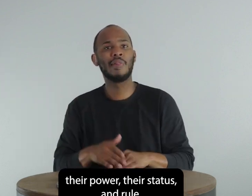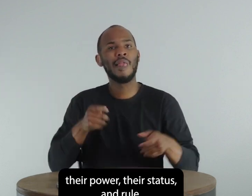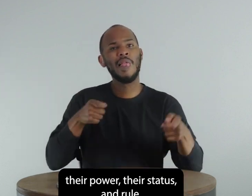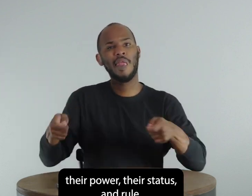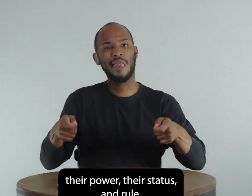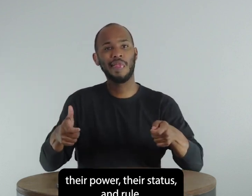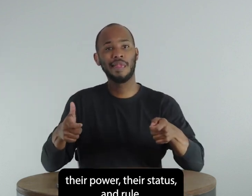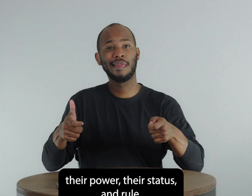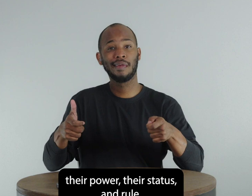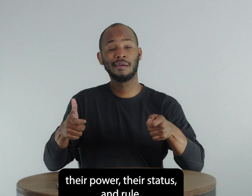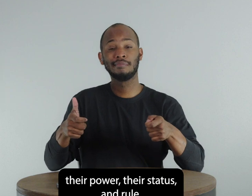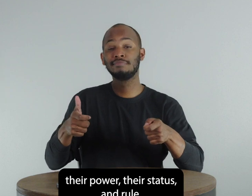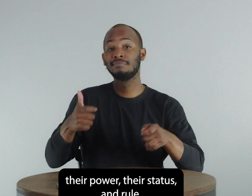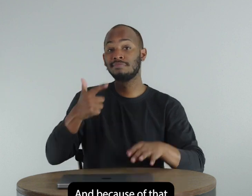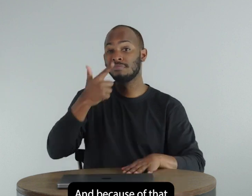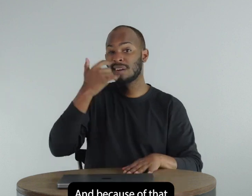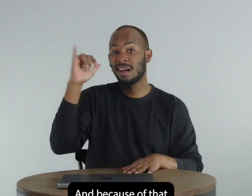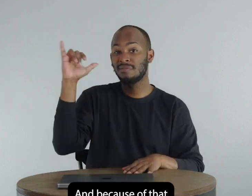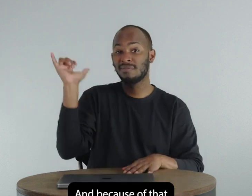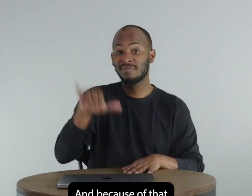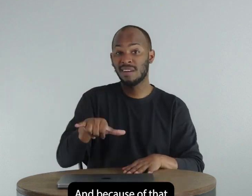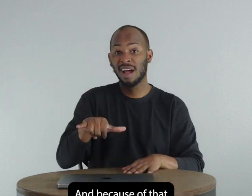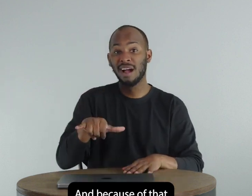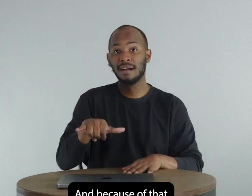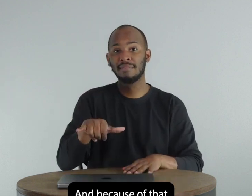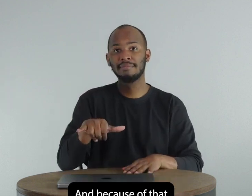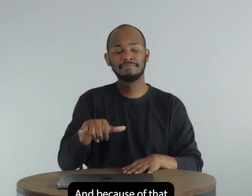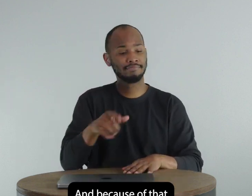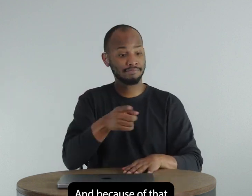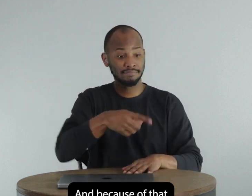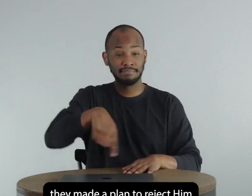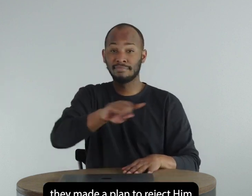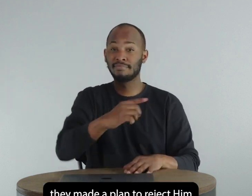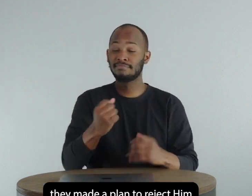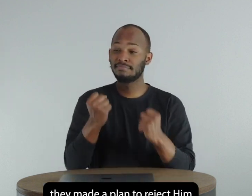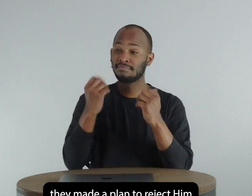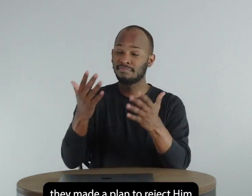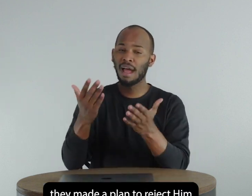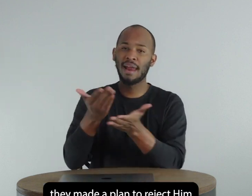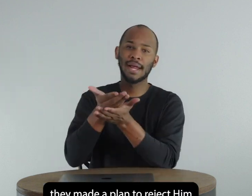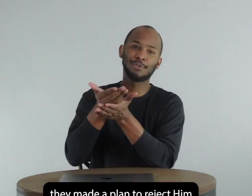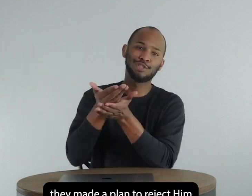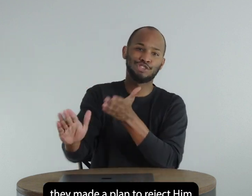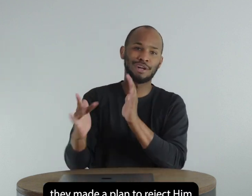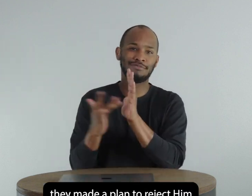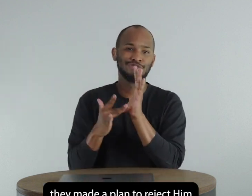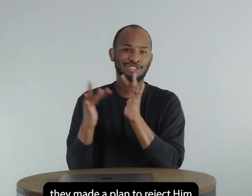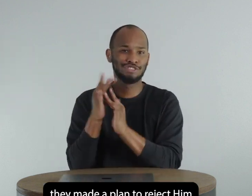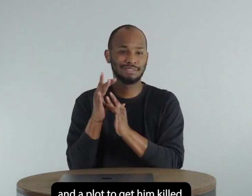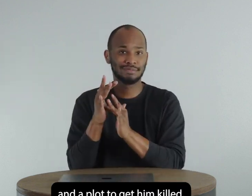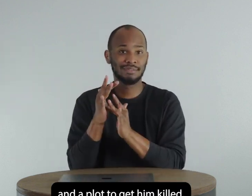and rule. And because of that, they made a plan to reject him and a